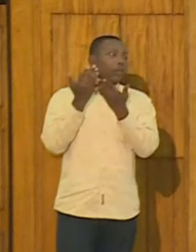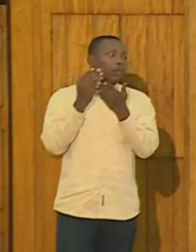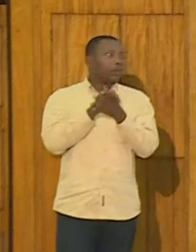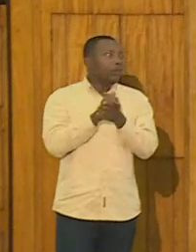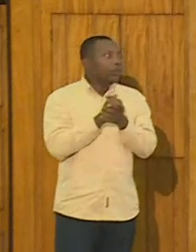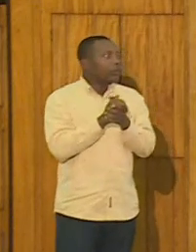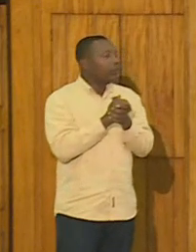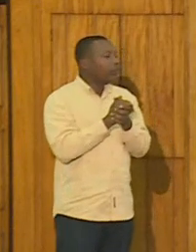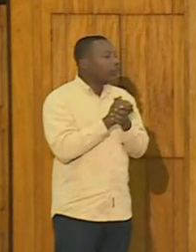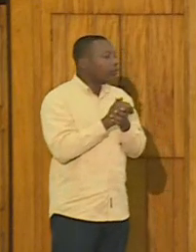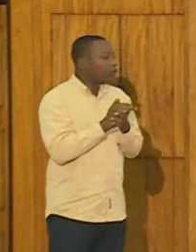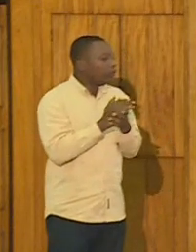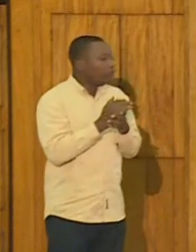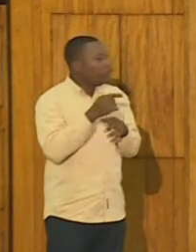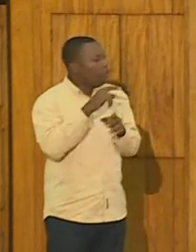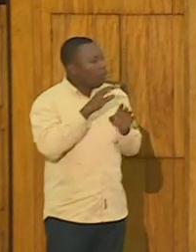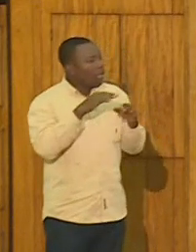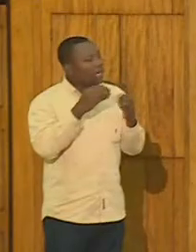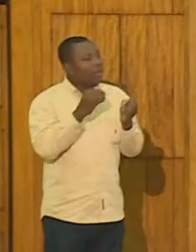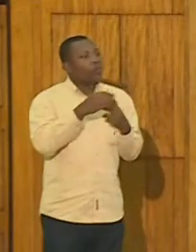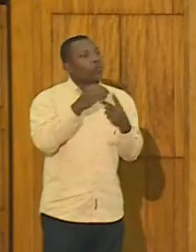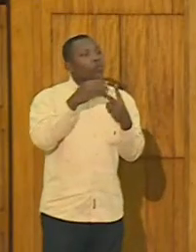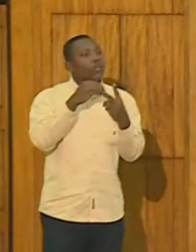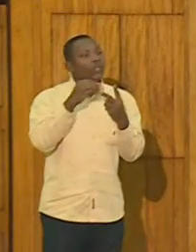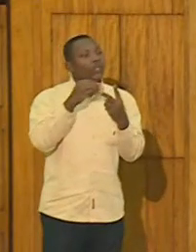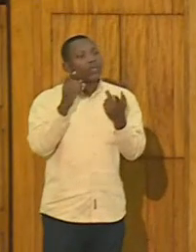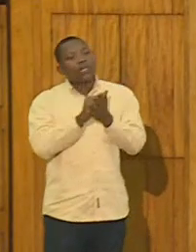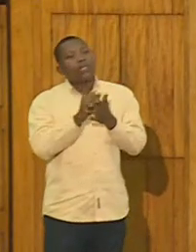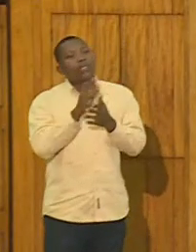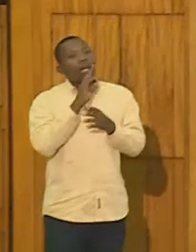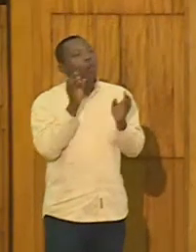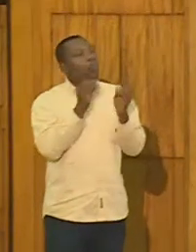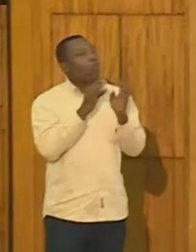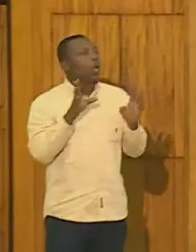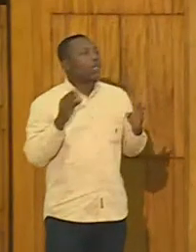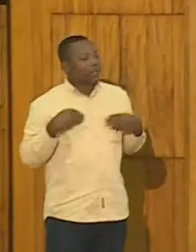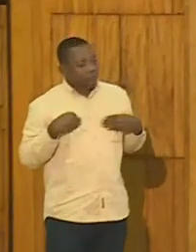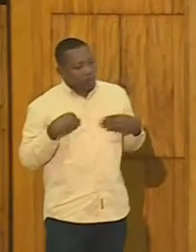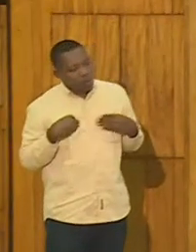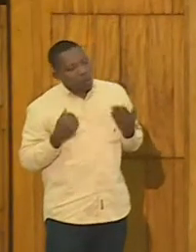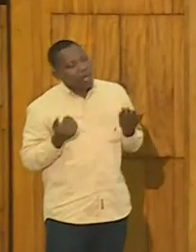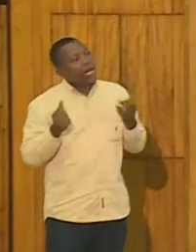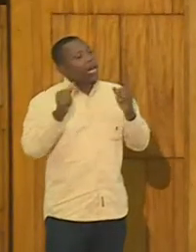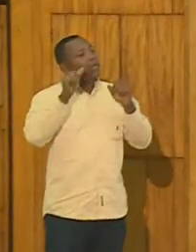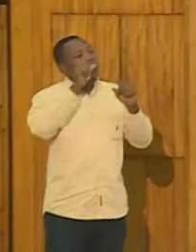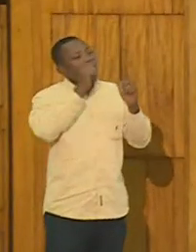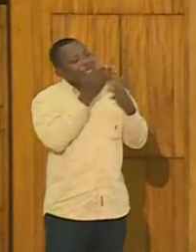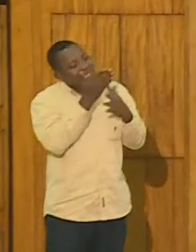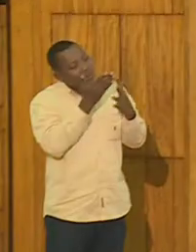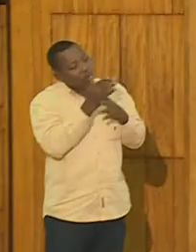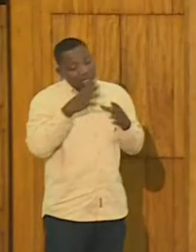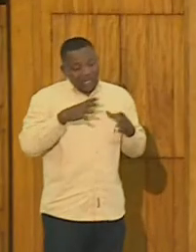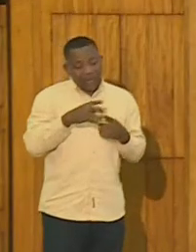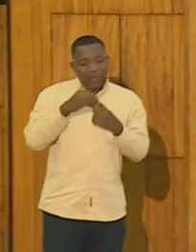that we give options that are more acceptable and accessible, especially to